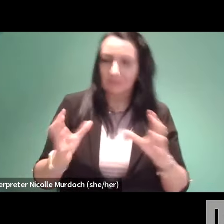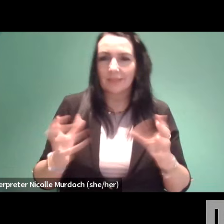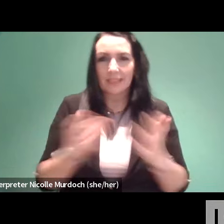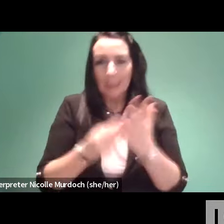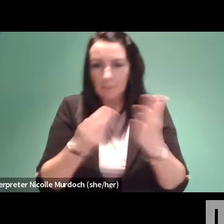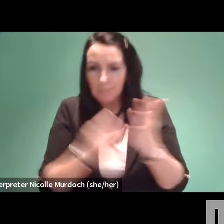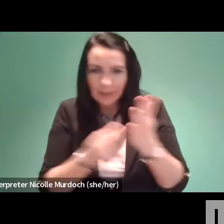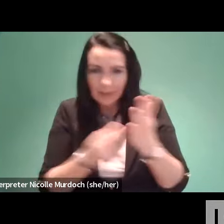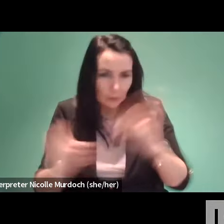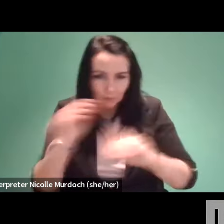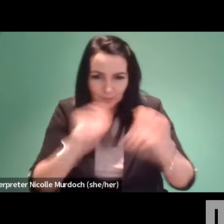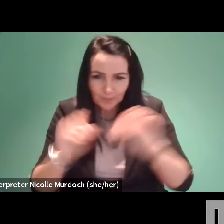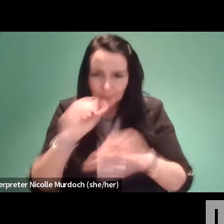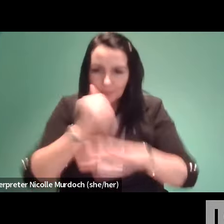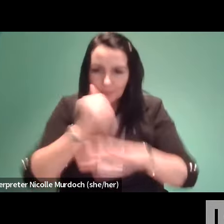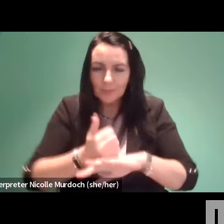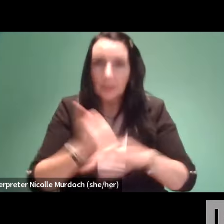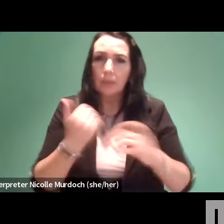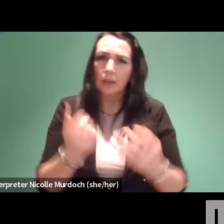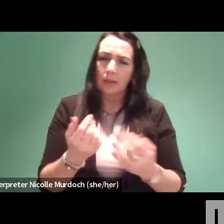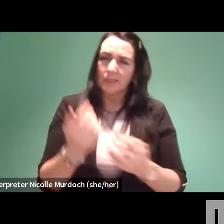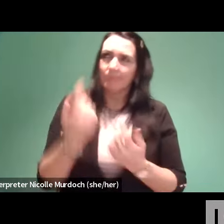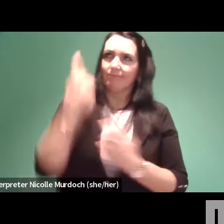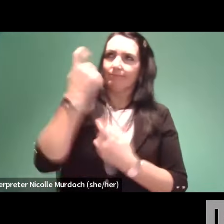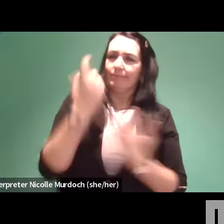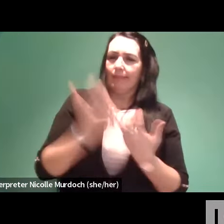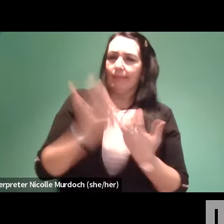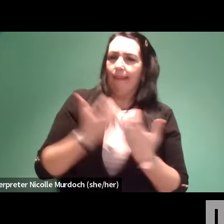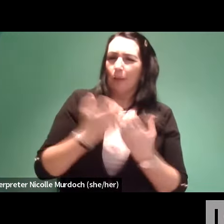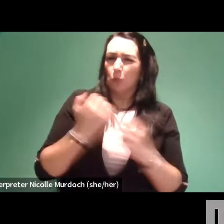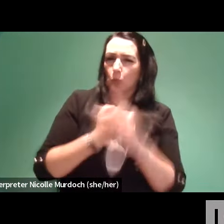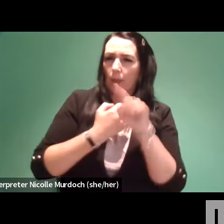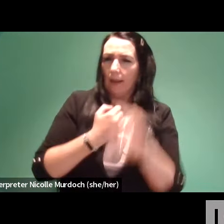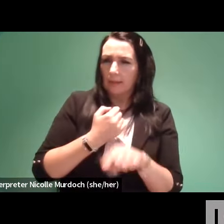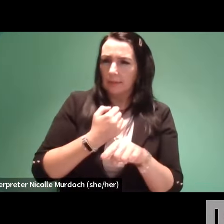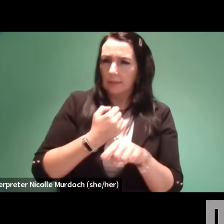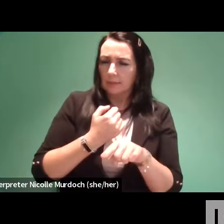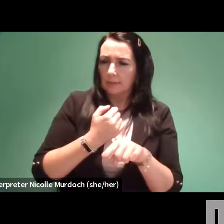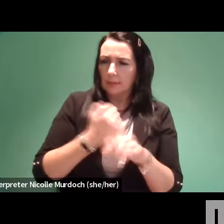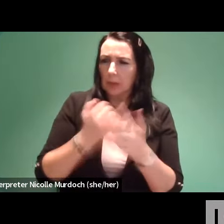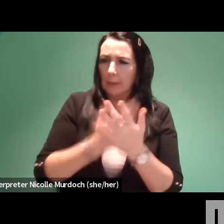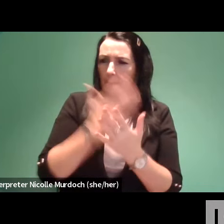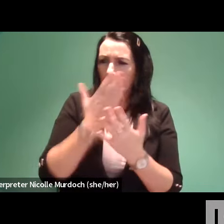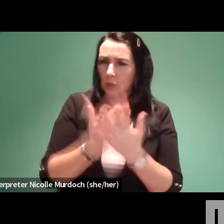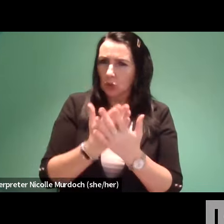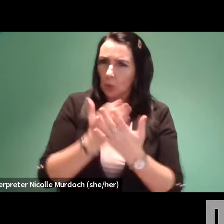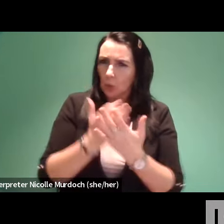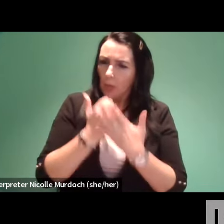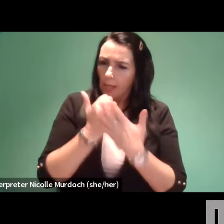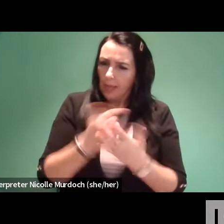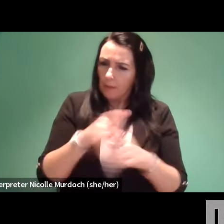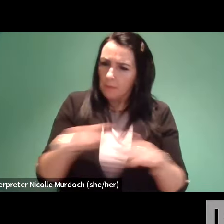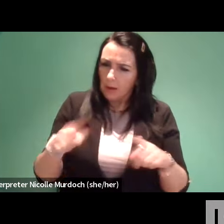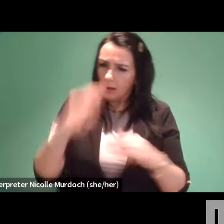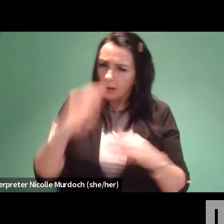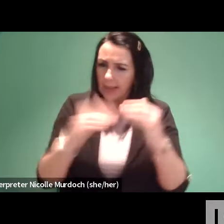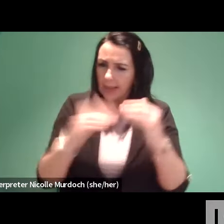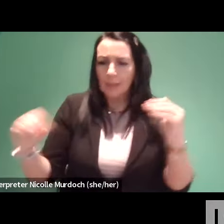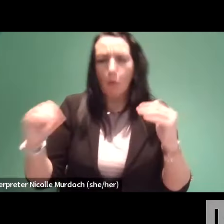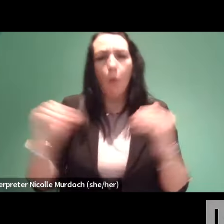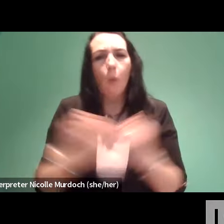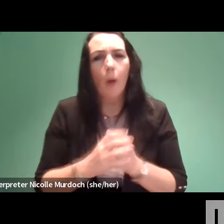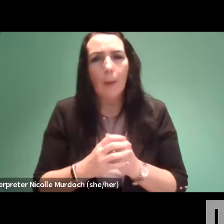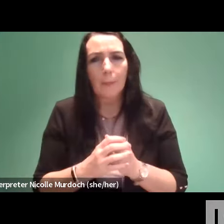to do it. But now we're asking ourselves, right, how do we do this in a way that helps East Birmingham go net zero? So we